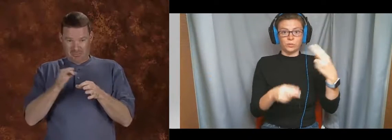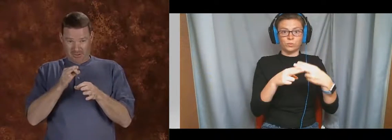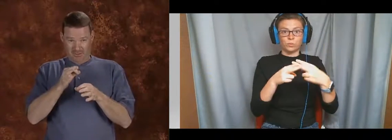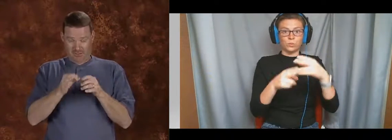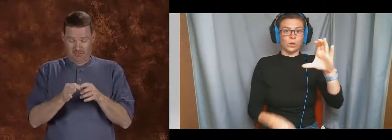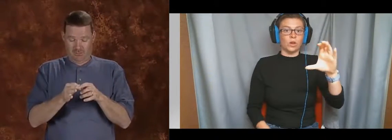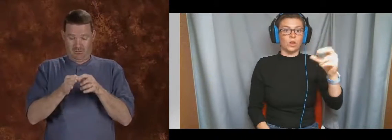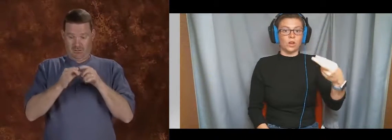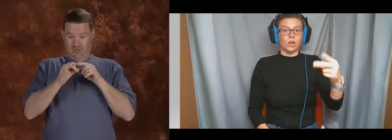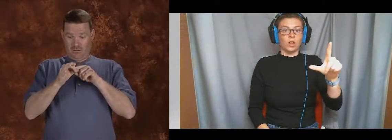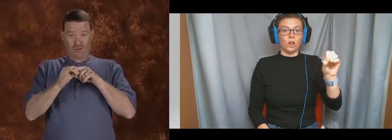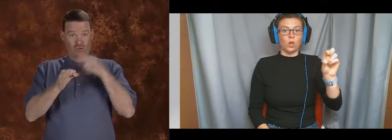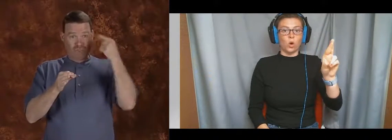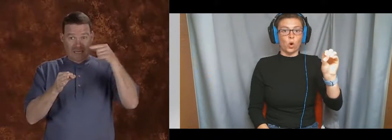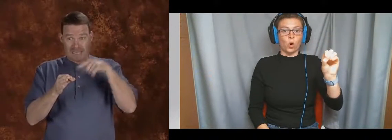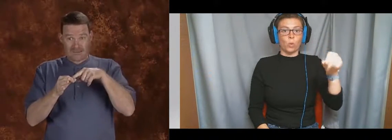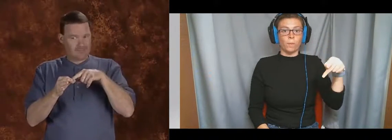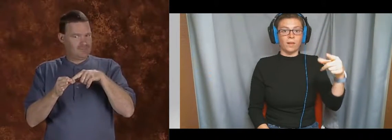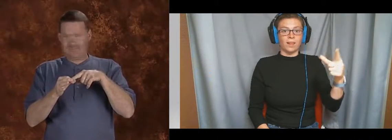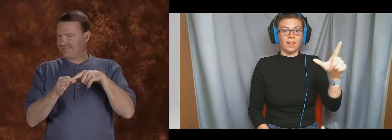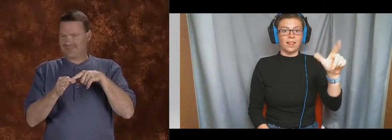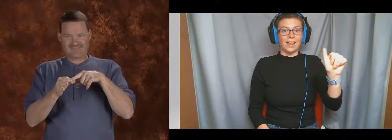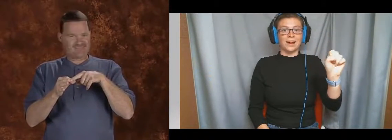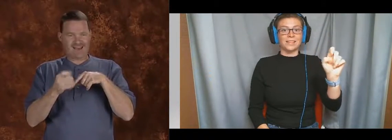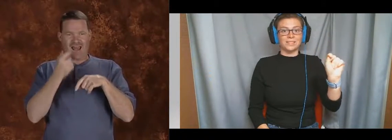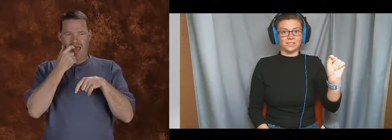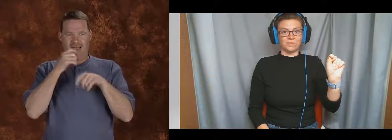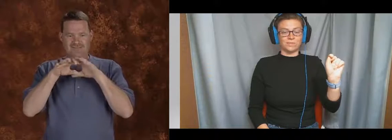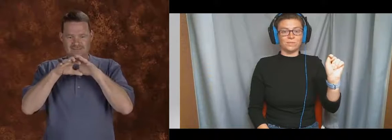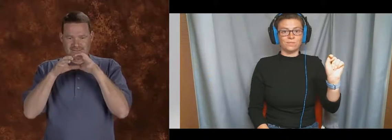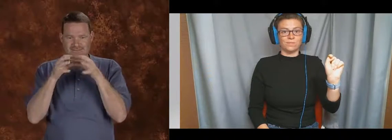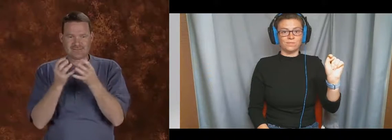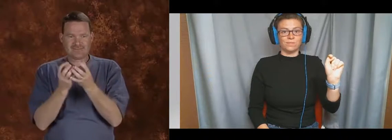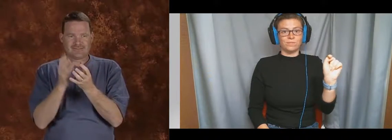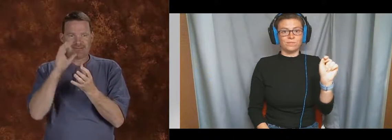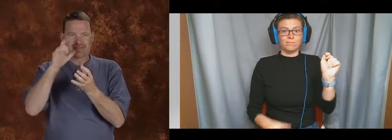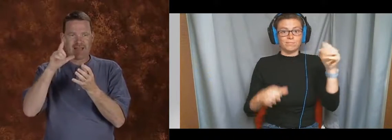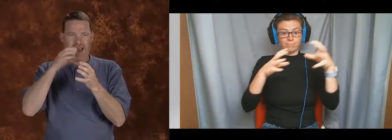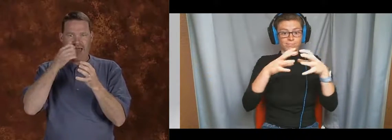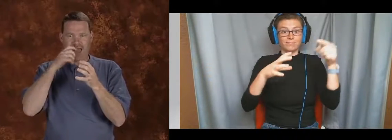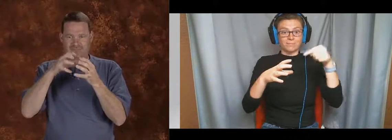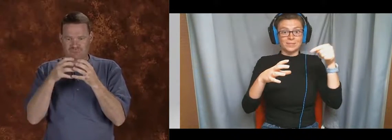The cell itself is not green. It's actually clear like glass.